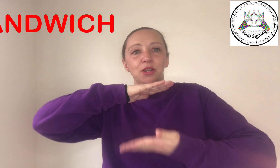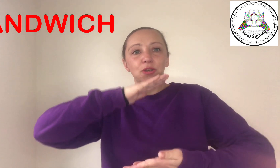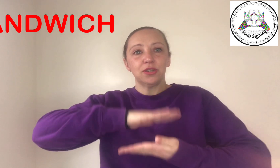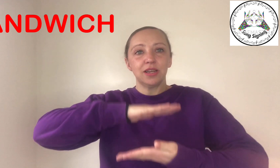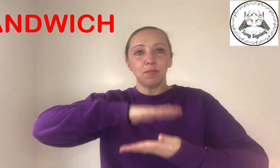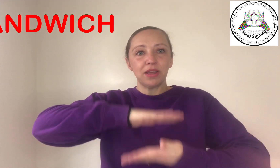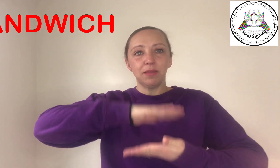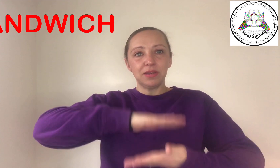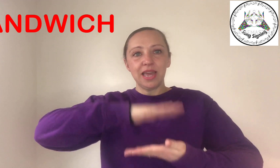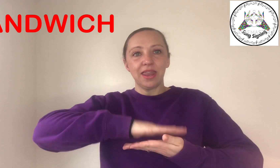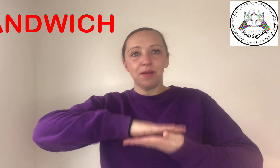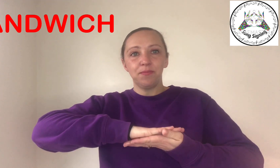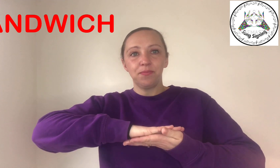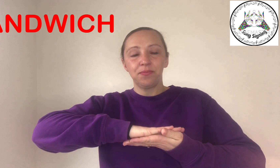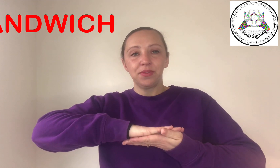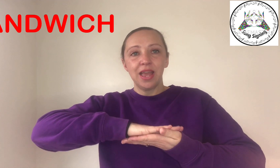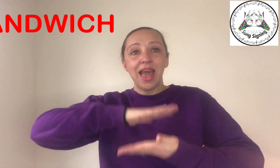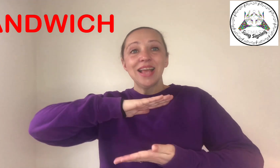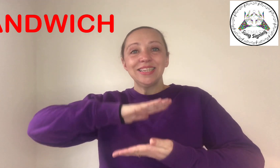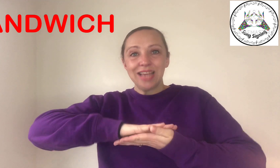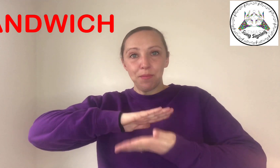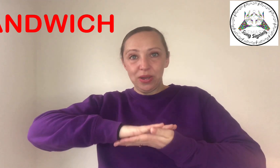you're just gonna bring them together. Sandwich.